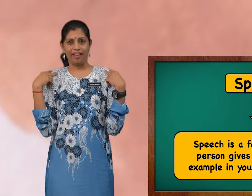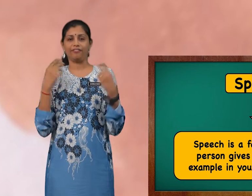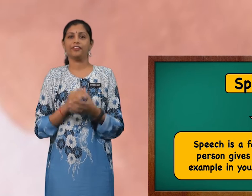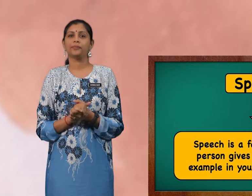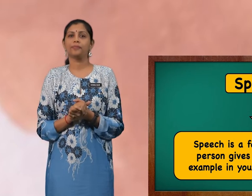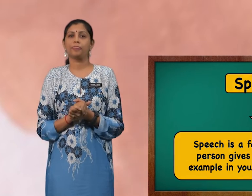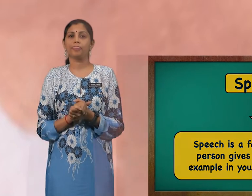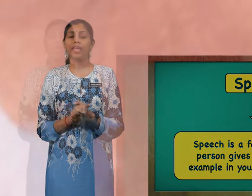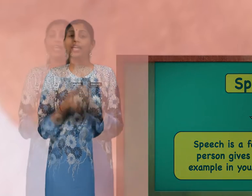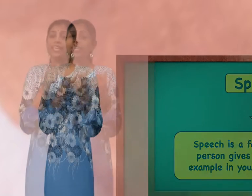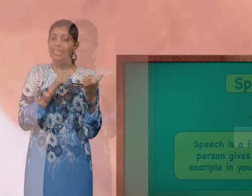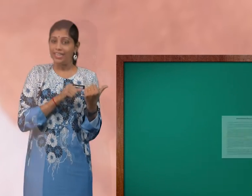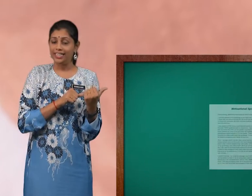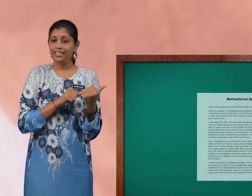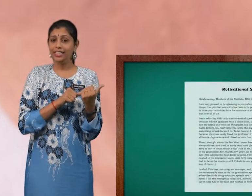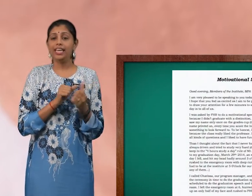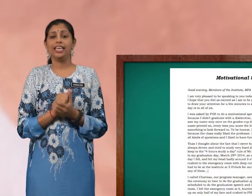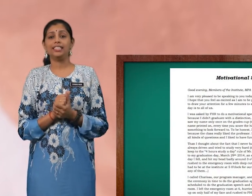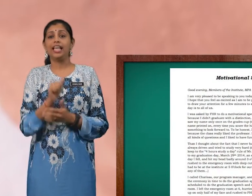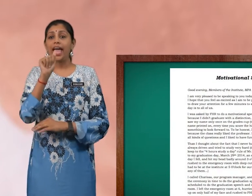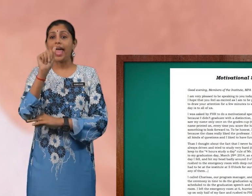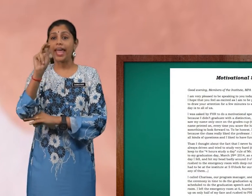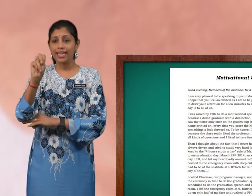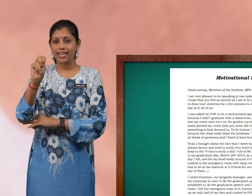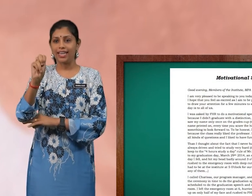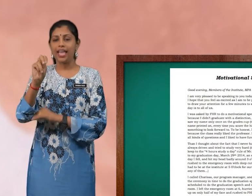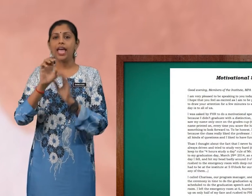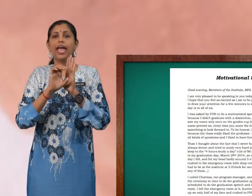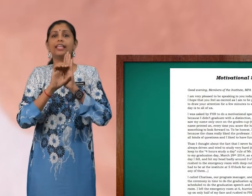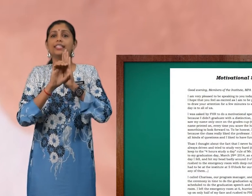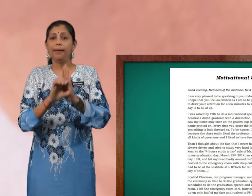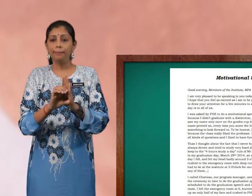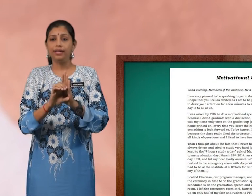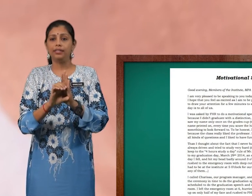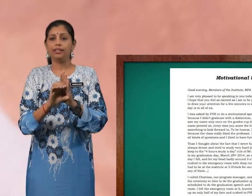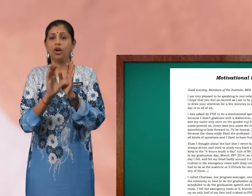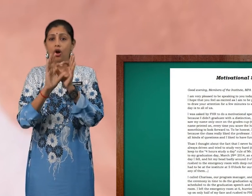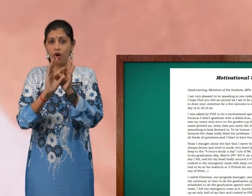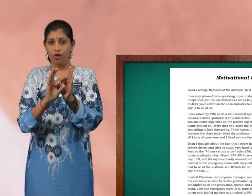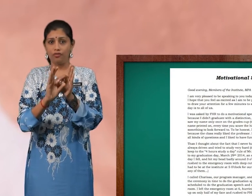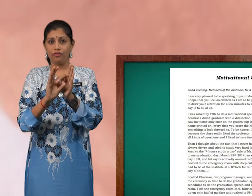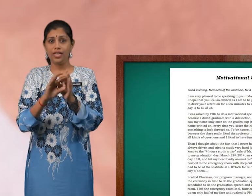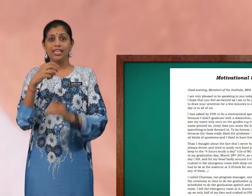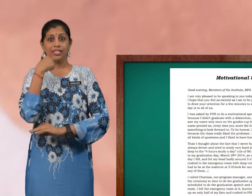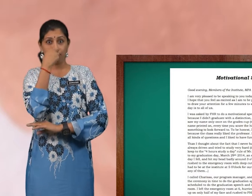have. Here is an example of